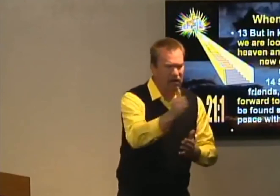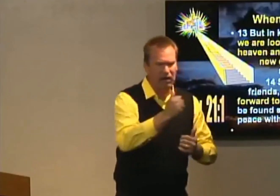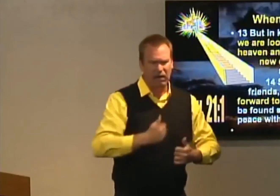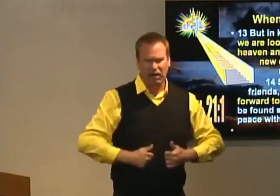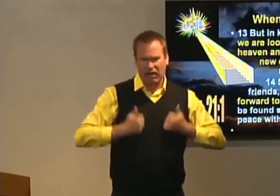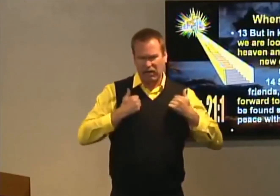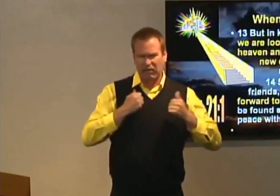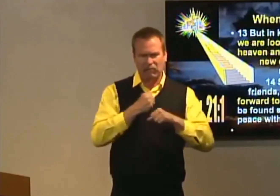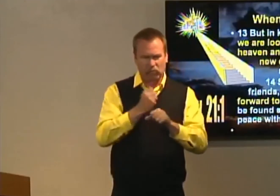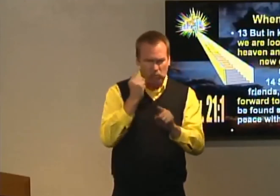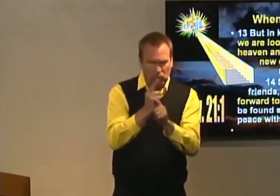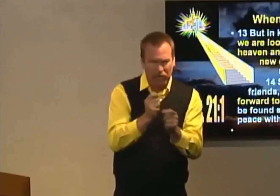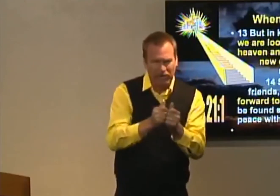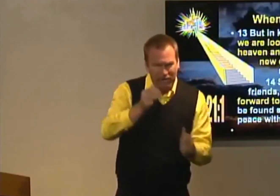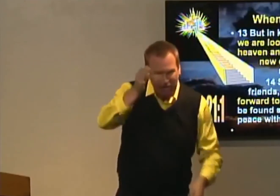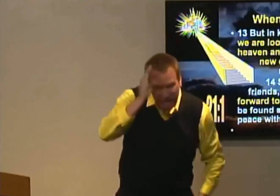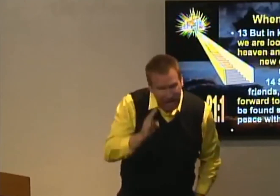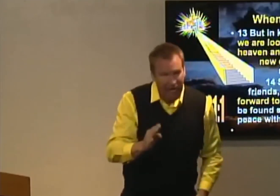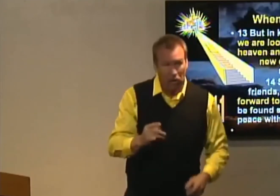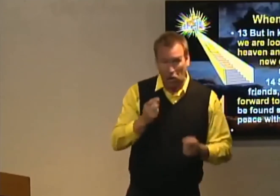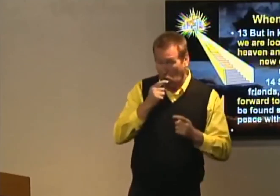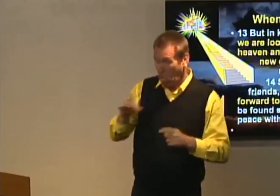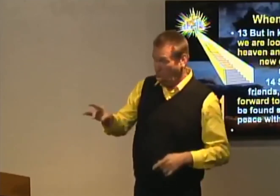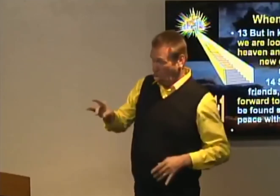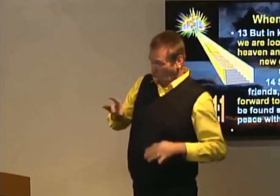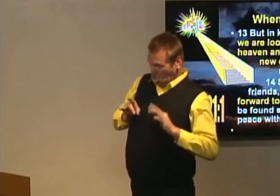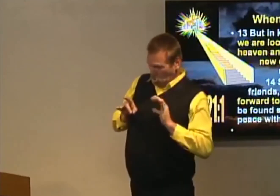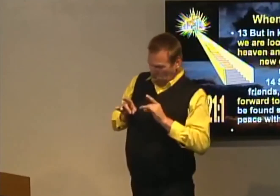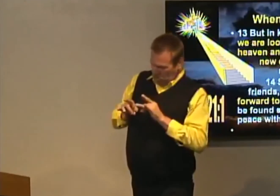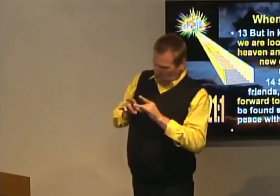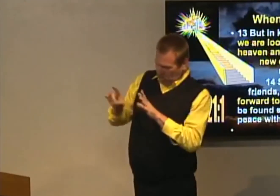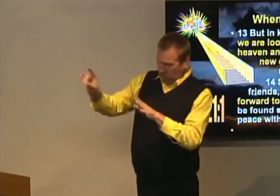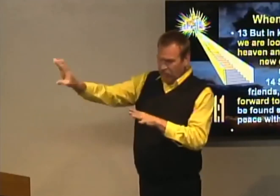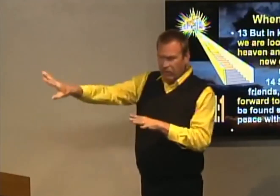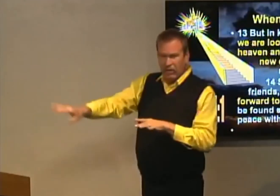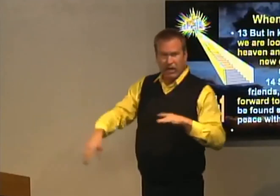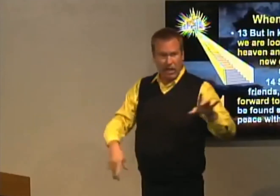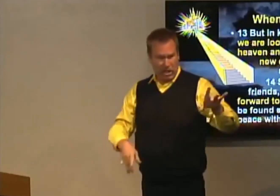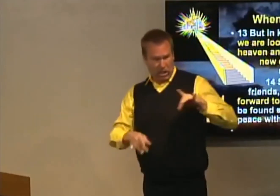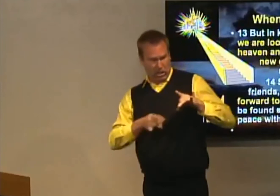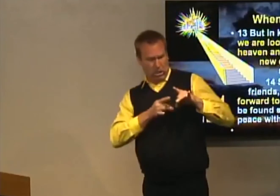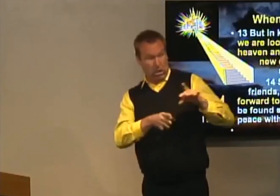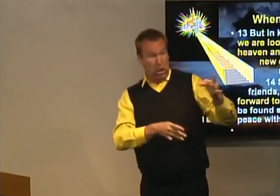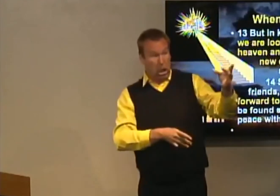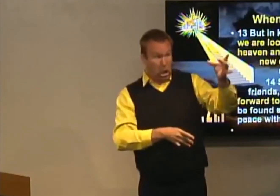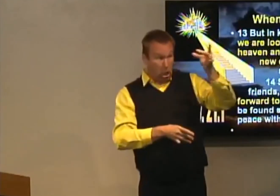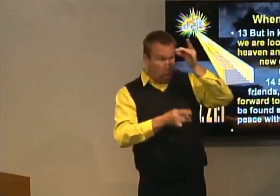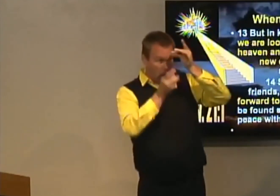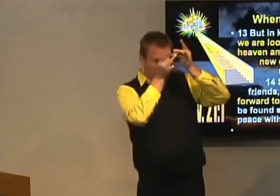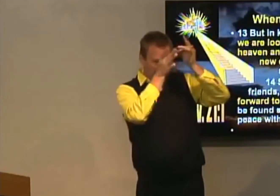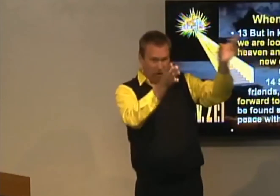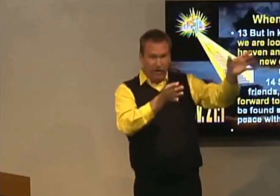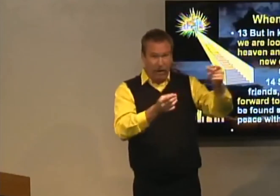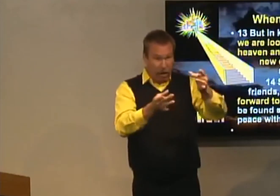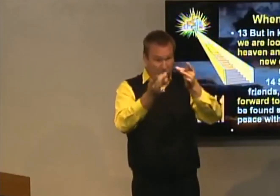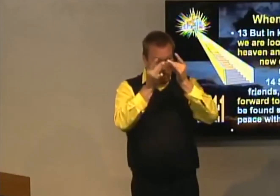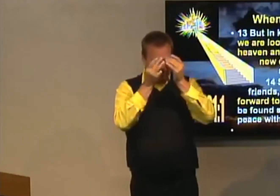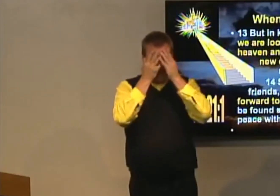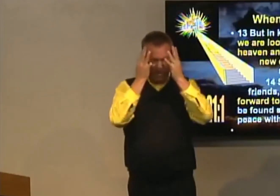to be clean all the time. You want to live a good life. So you want to, this is the same way you want to be in front of God. You don't want to let sin come to you in